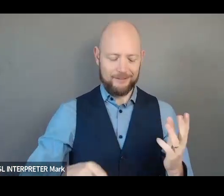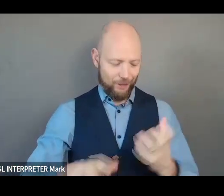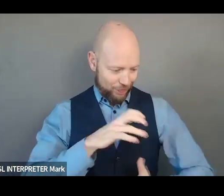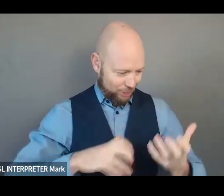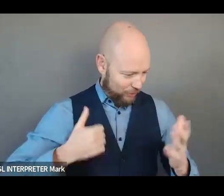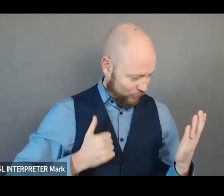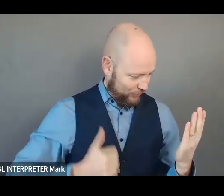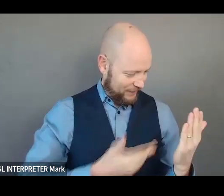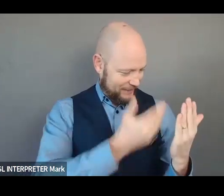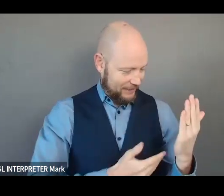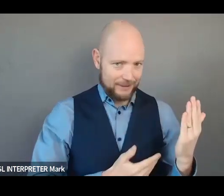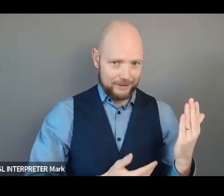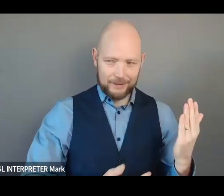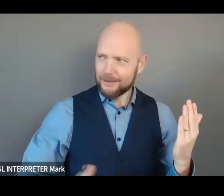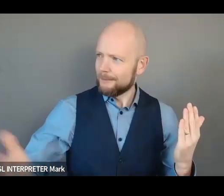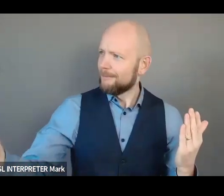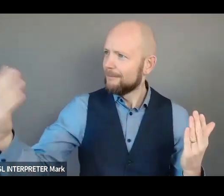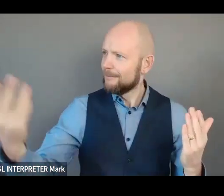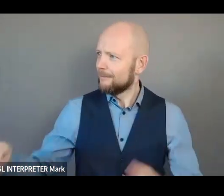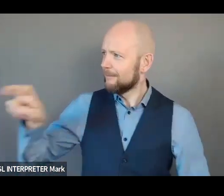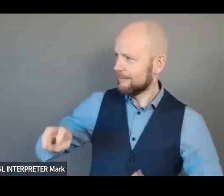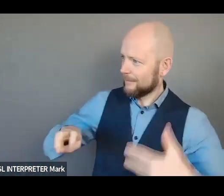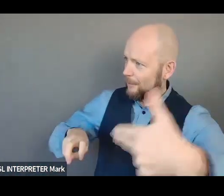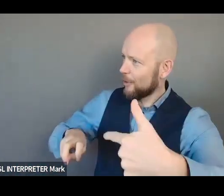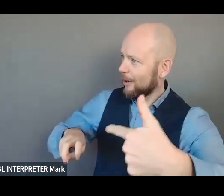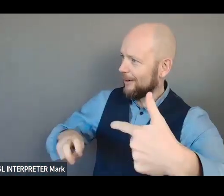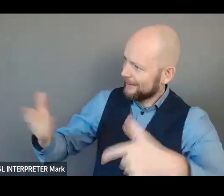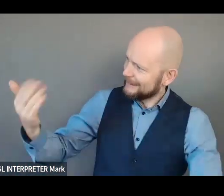You need to come and sit on this side because otherwise the camera won't pick you up for Zoom.